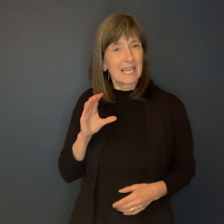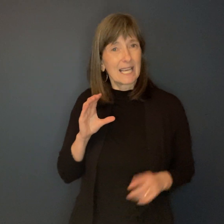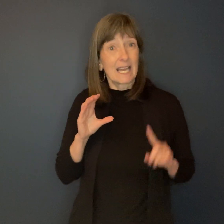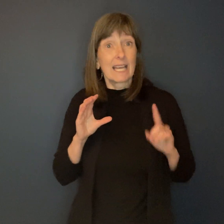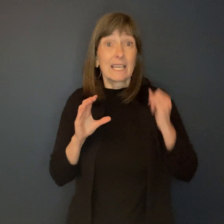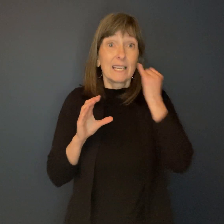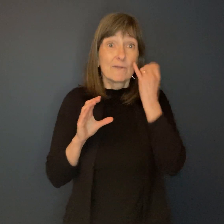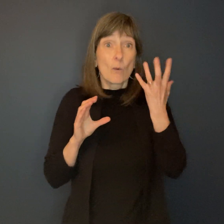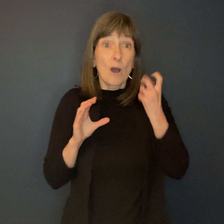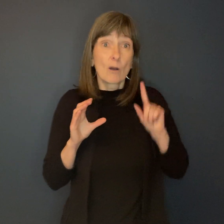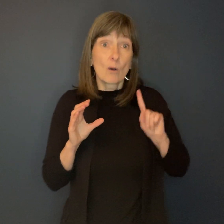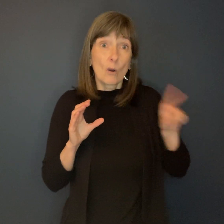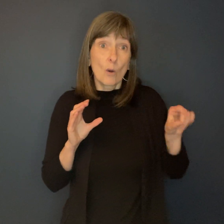sometimes they don't get the full benefit of